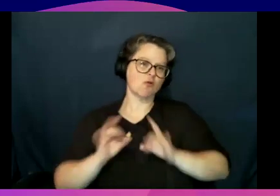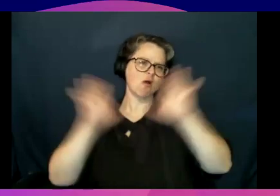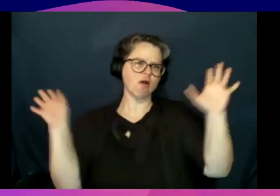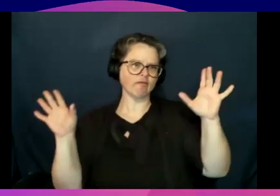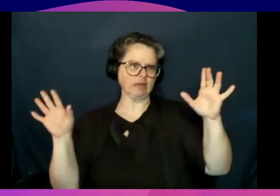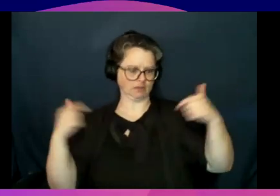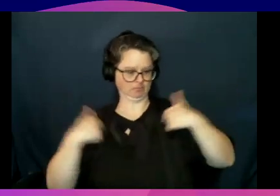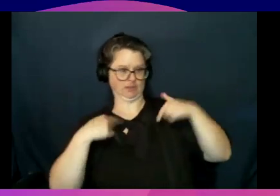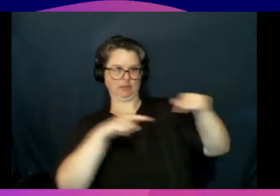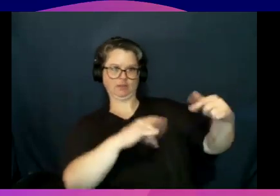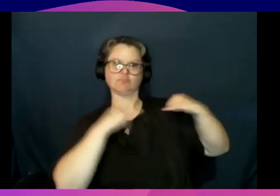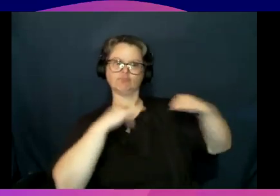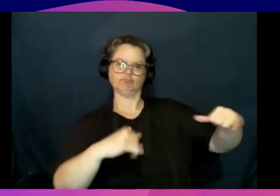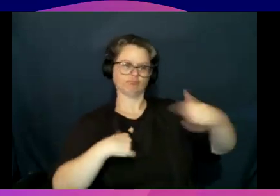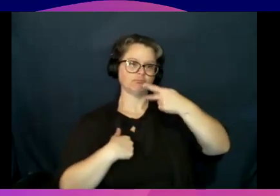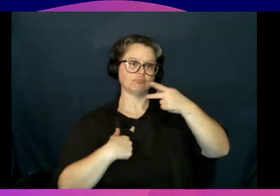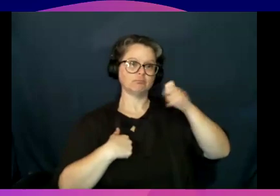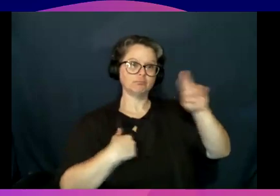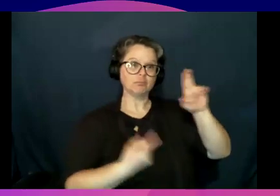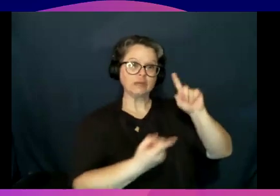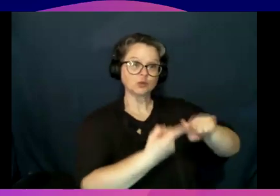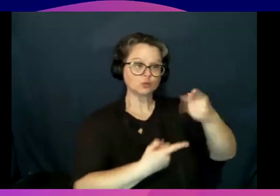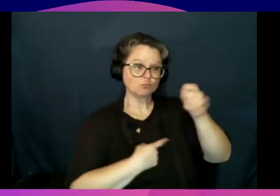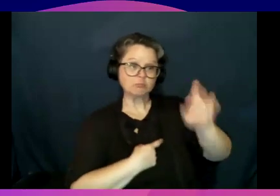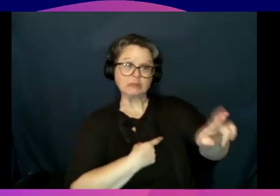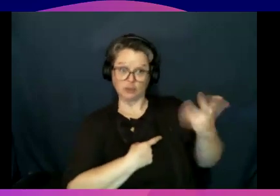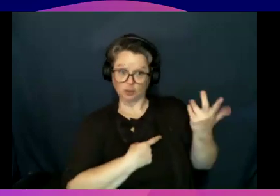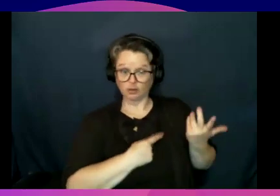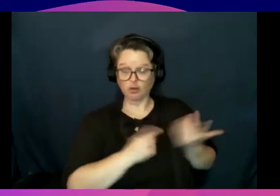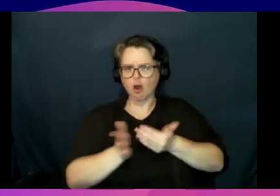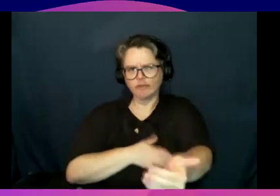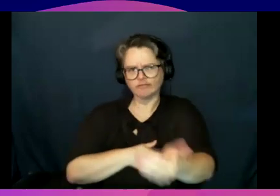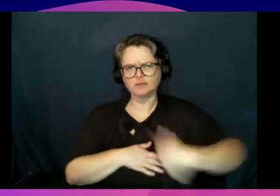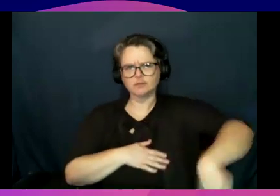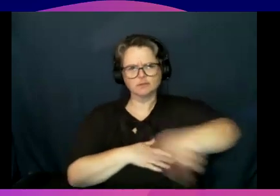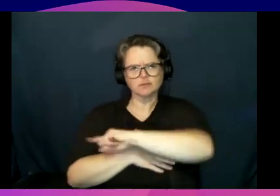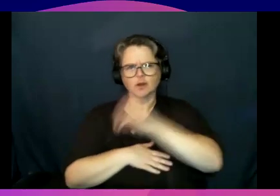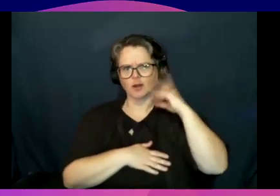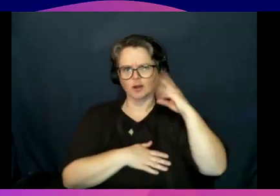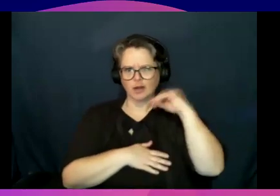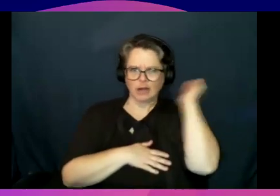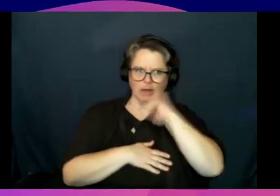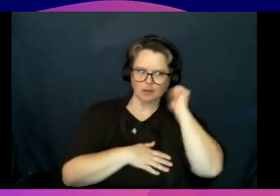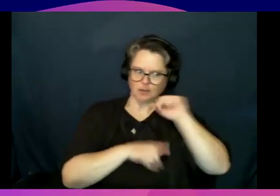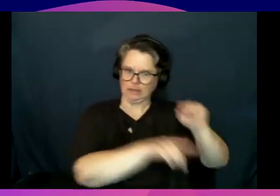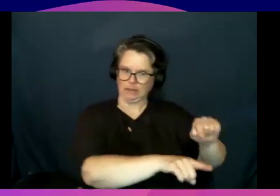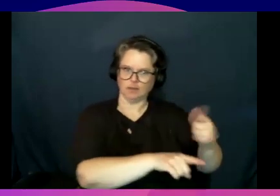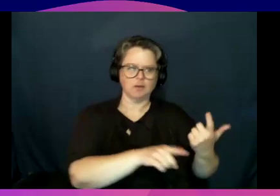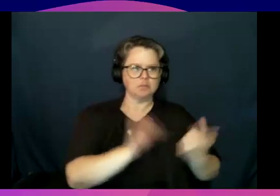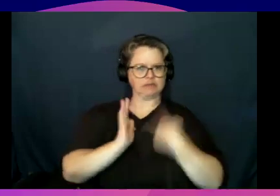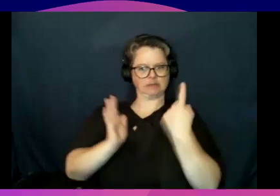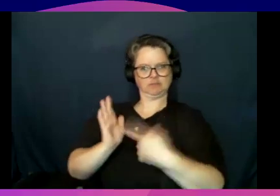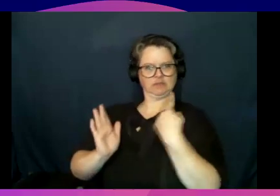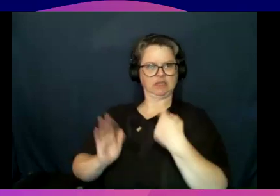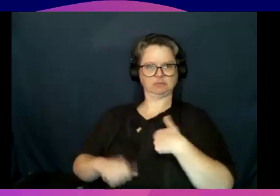within the organization or we've had a crisis with a client. So their training at Tend Academy on debriefing and